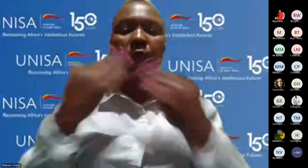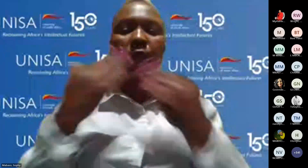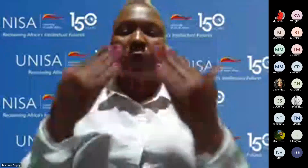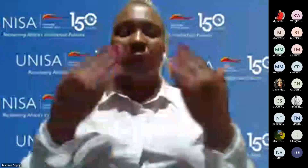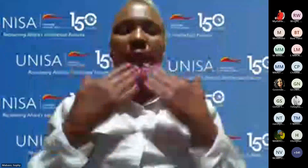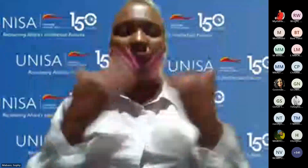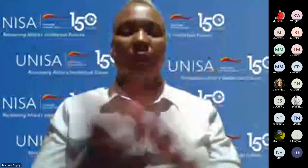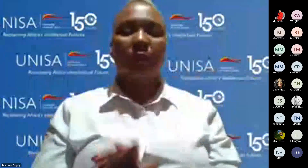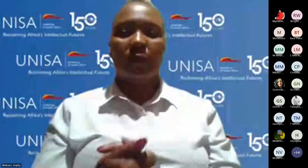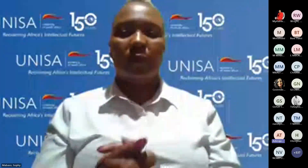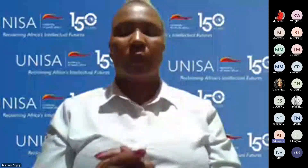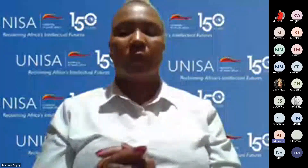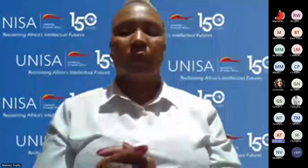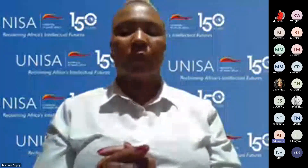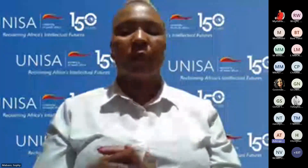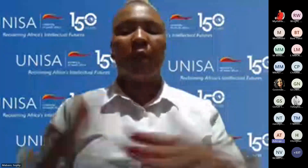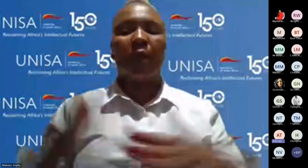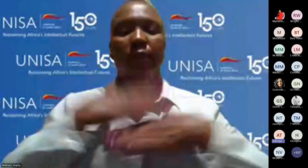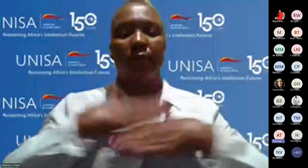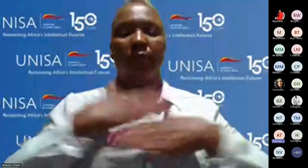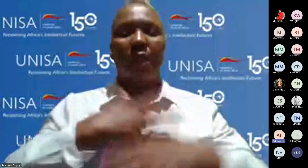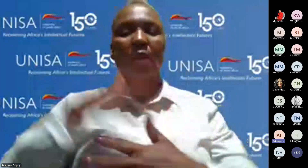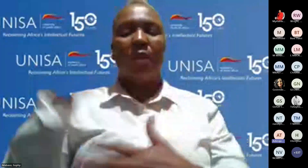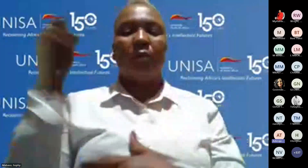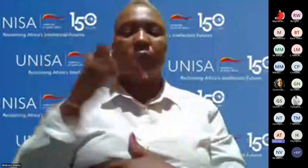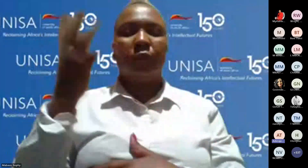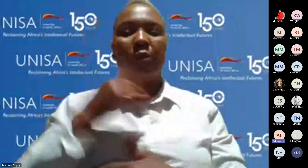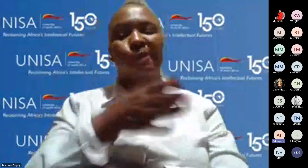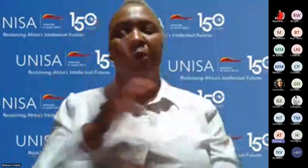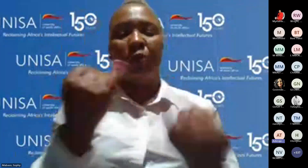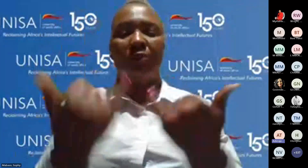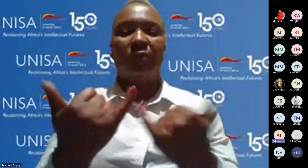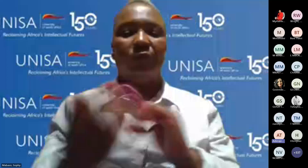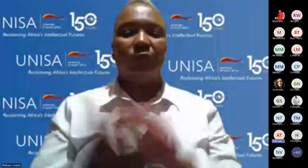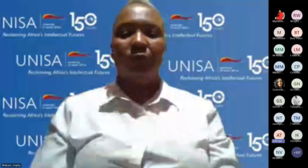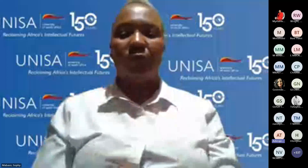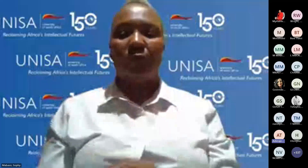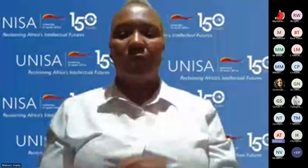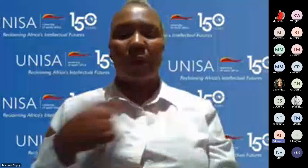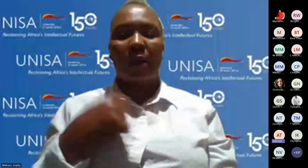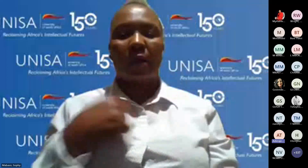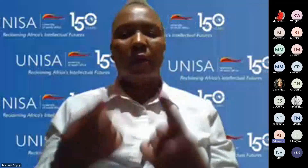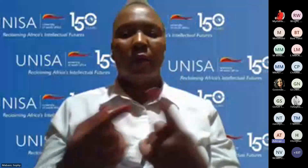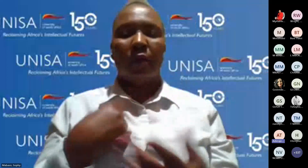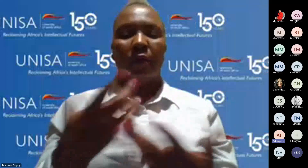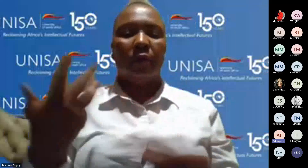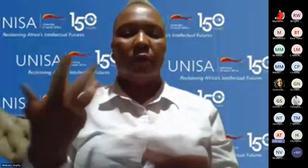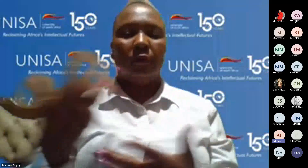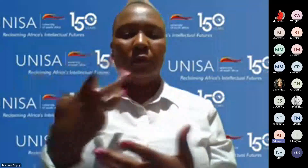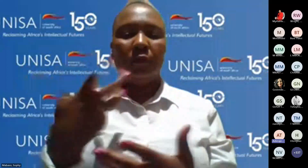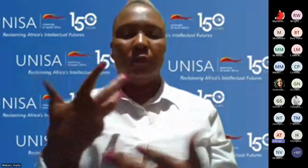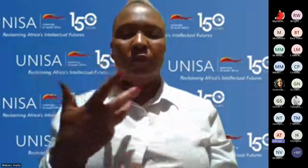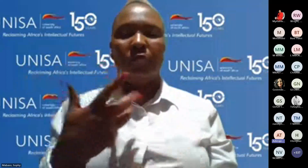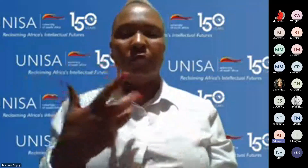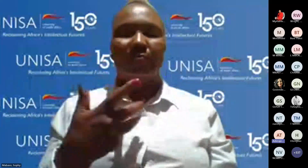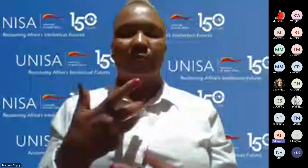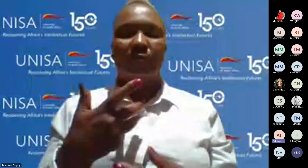you. I strongly appreciate the presentation that I attended today. I'm just from Addis Ababa, Ethiopia. I'm